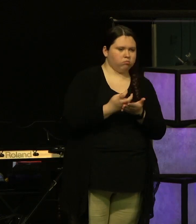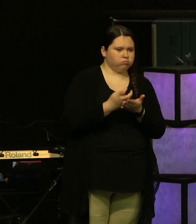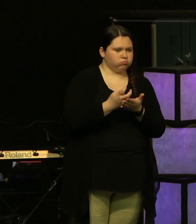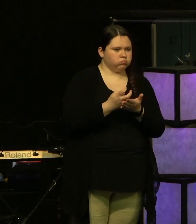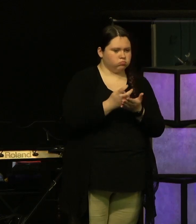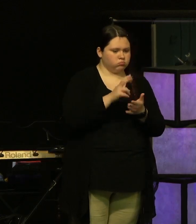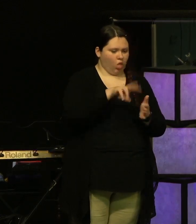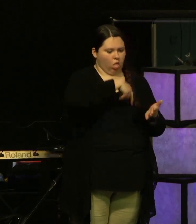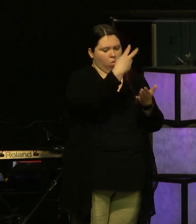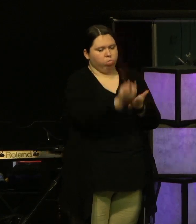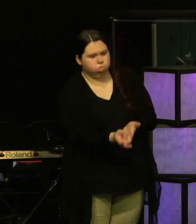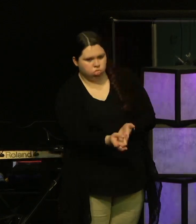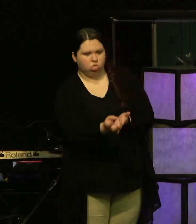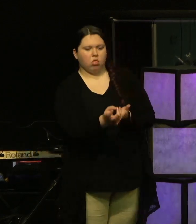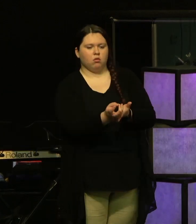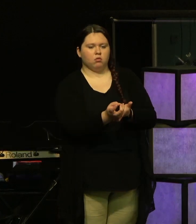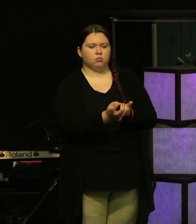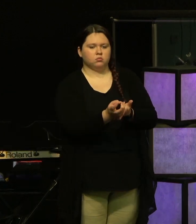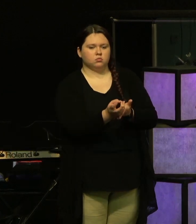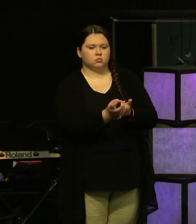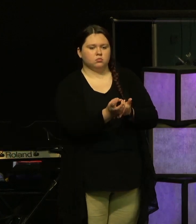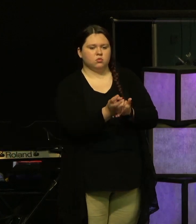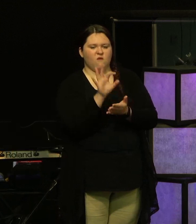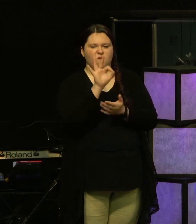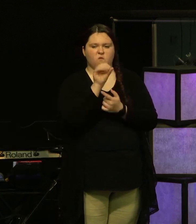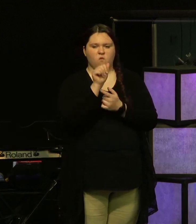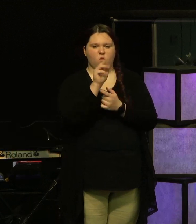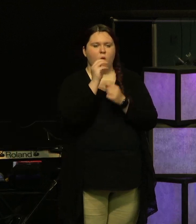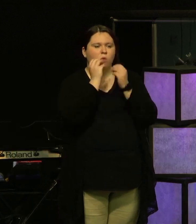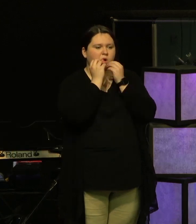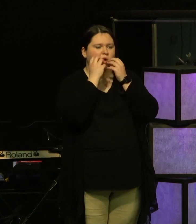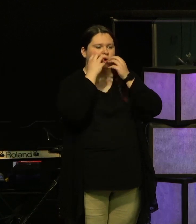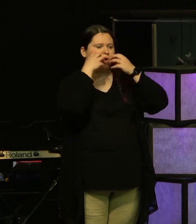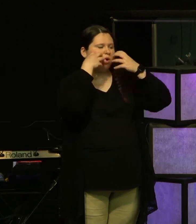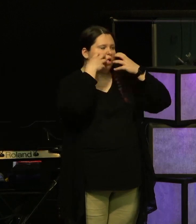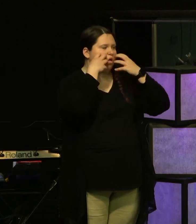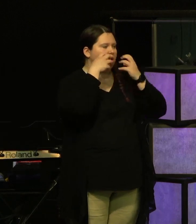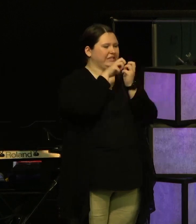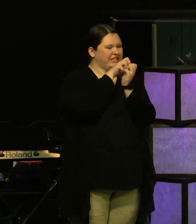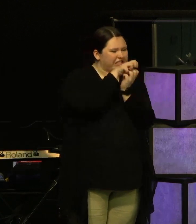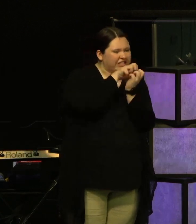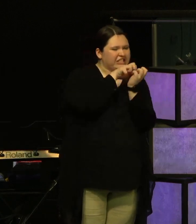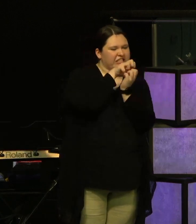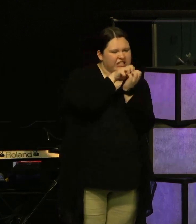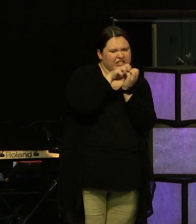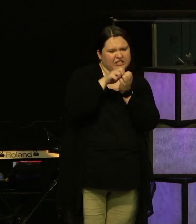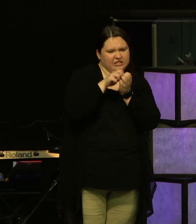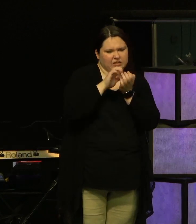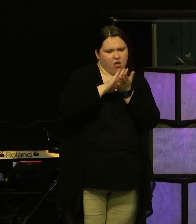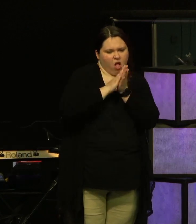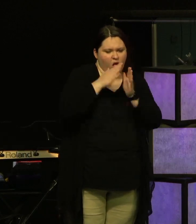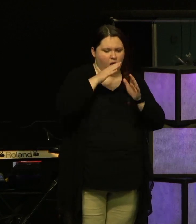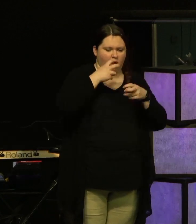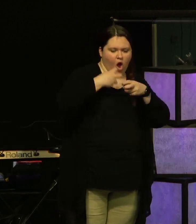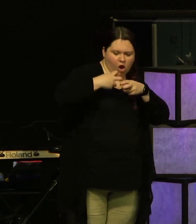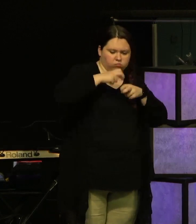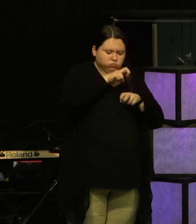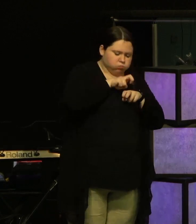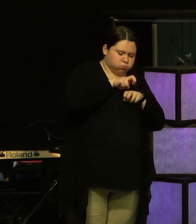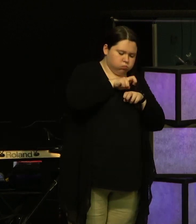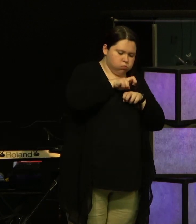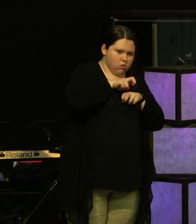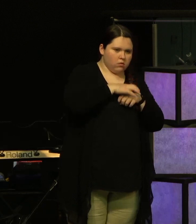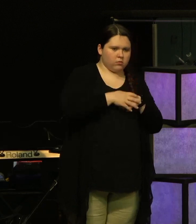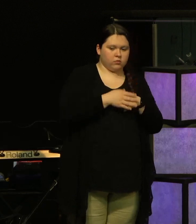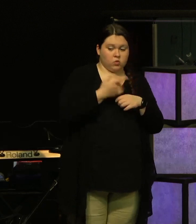violently to the ground. Then he foams at the mouth and grinds his teeth and becomes rigid. So I